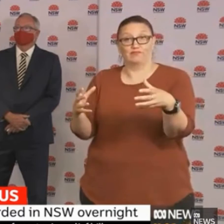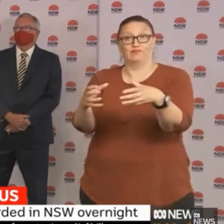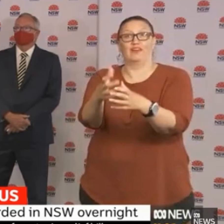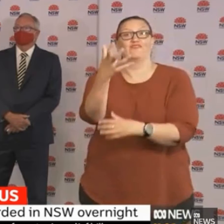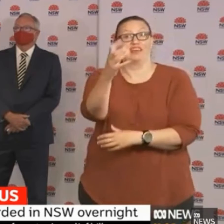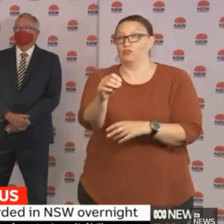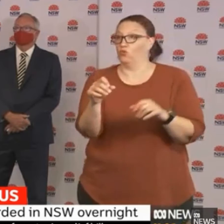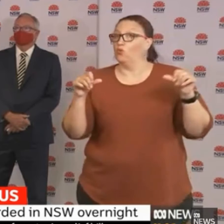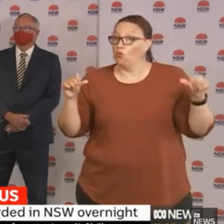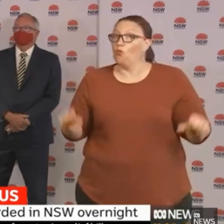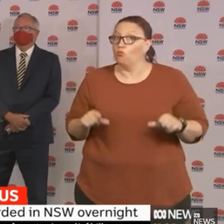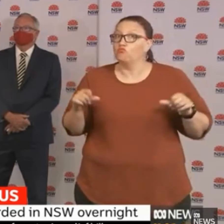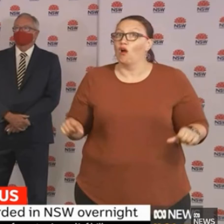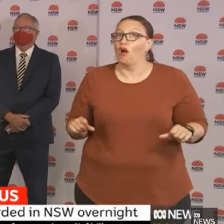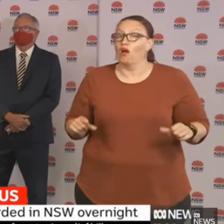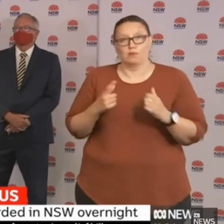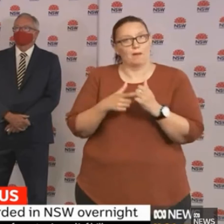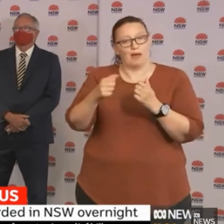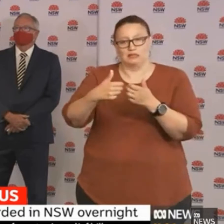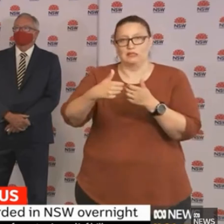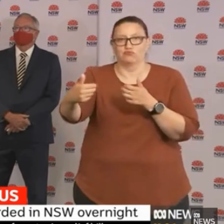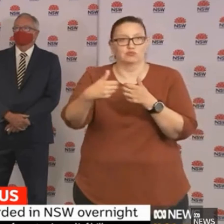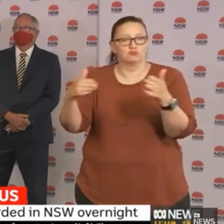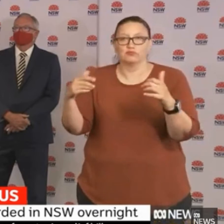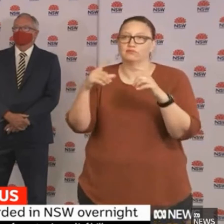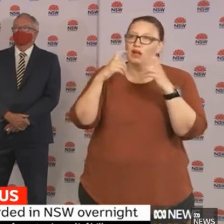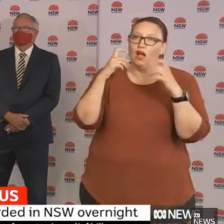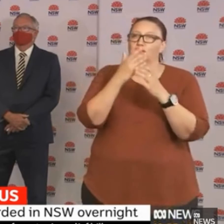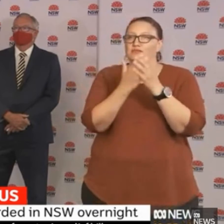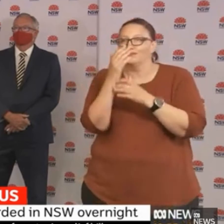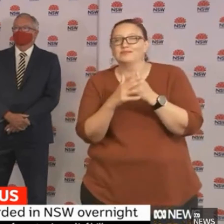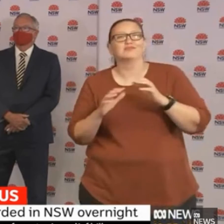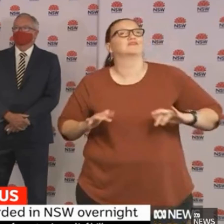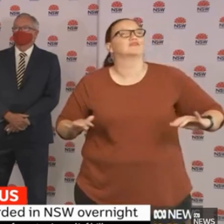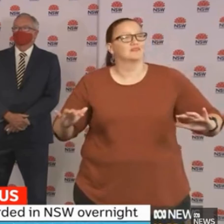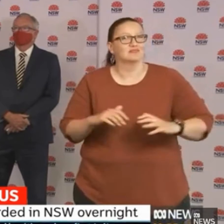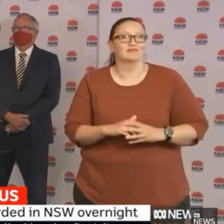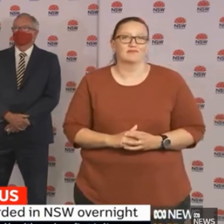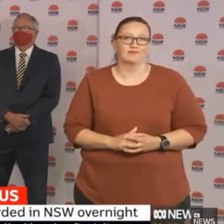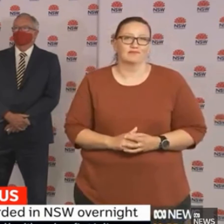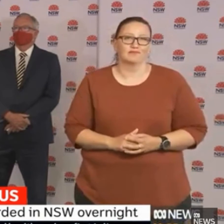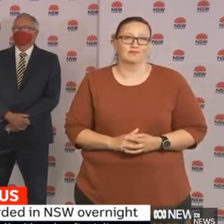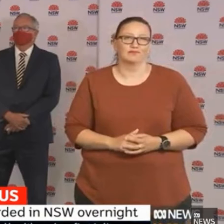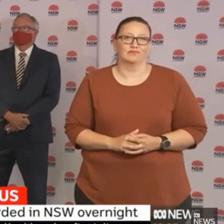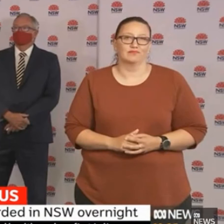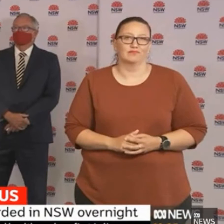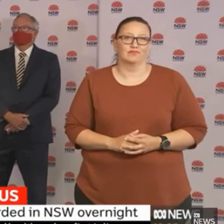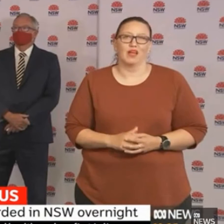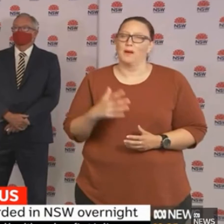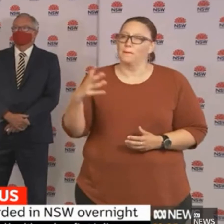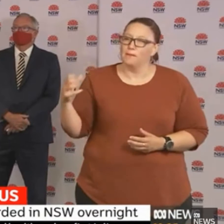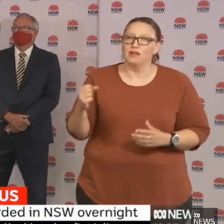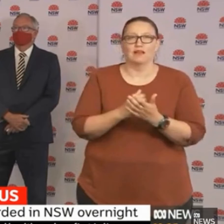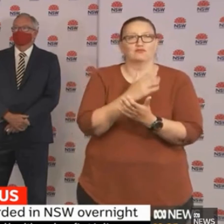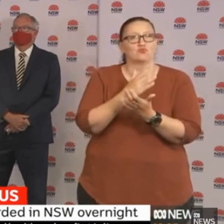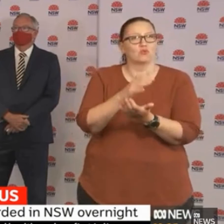of 50 in Greater Sydney. But make sure that those groups of 50 don't converge, and within those groups of 50 that you have